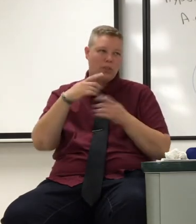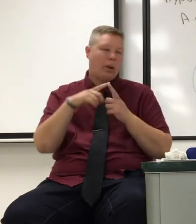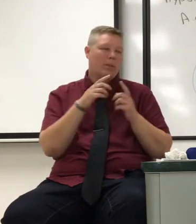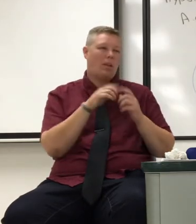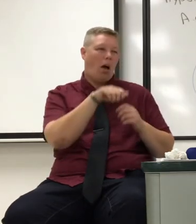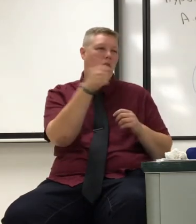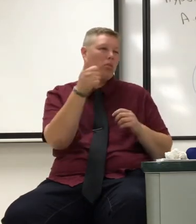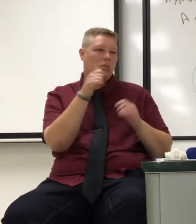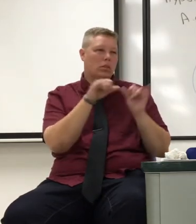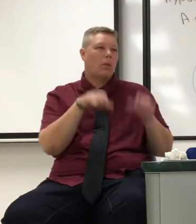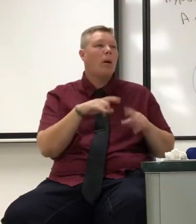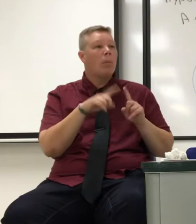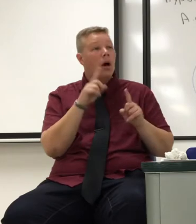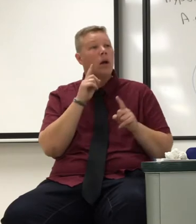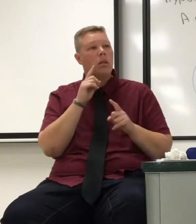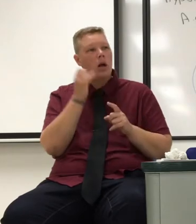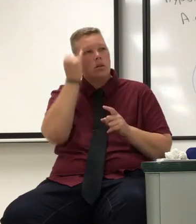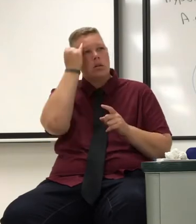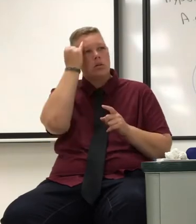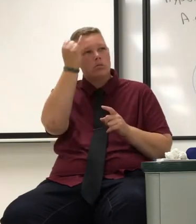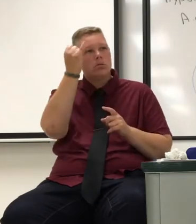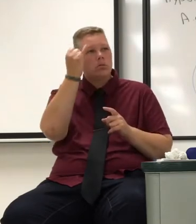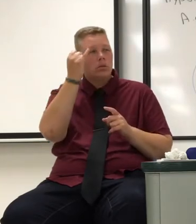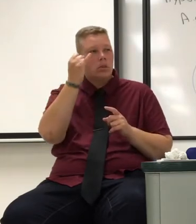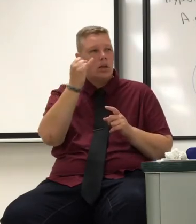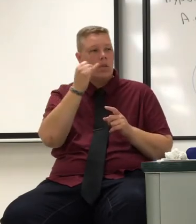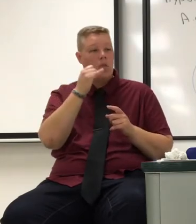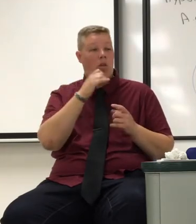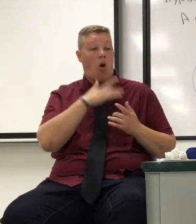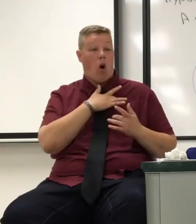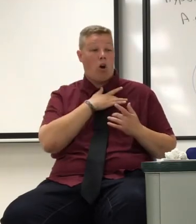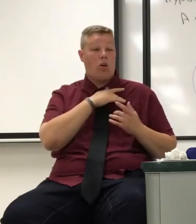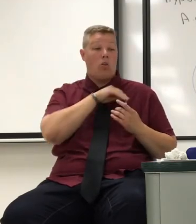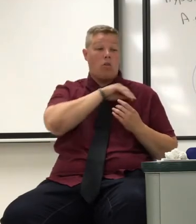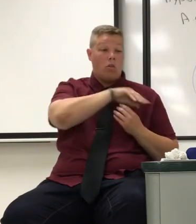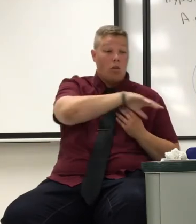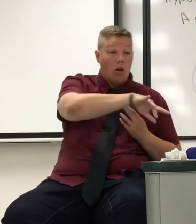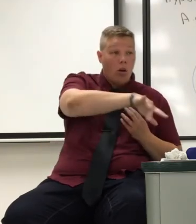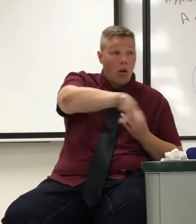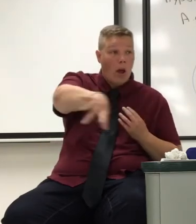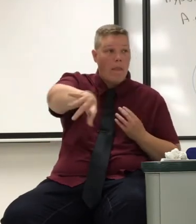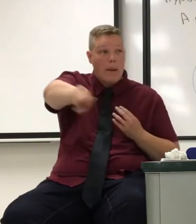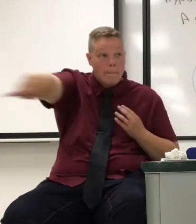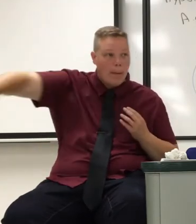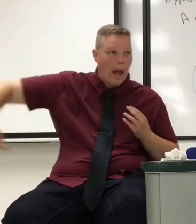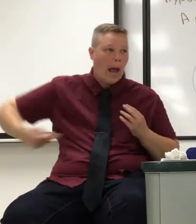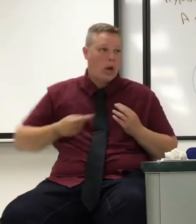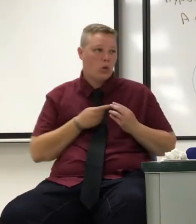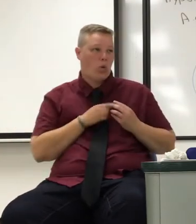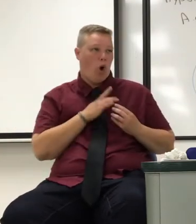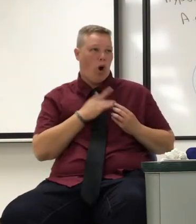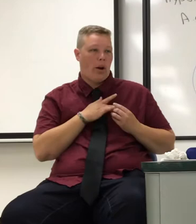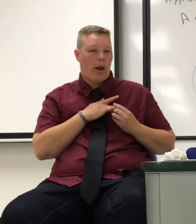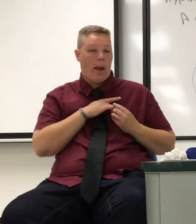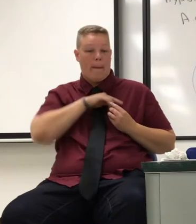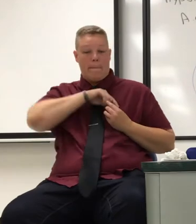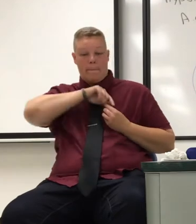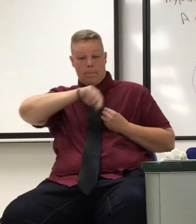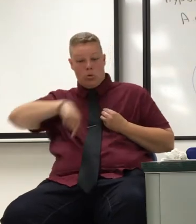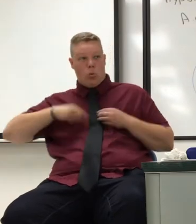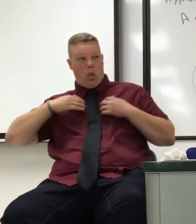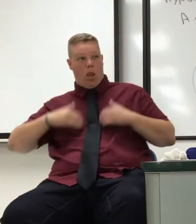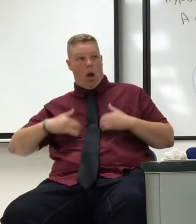The idea I'm trying to get across here, you got to go all the way back to the heart, all the way to the lungs, and then all the way back to the heart